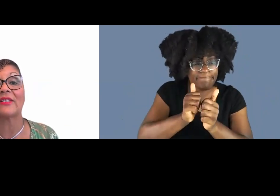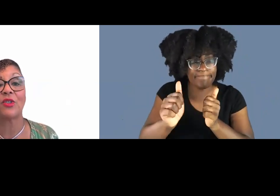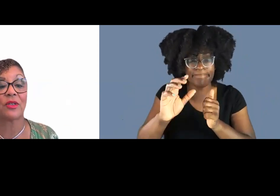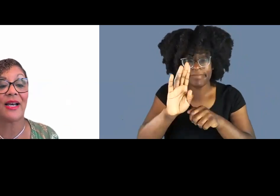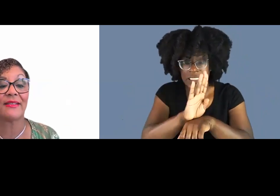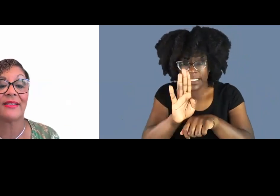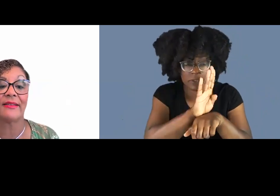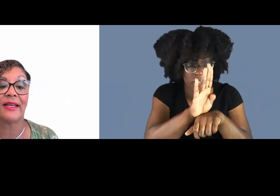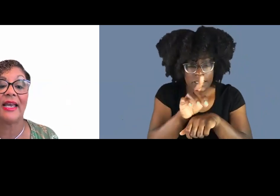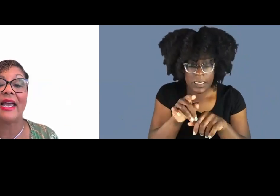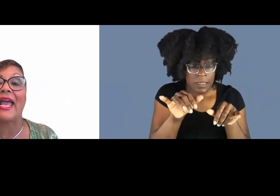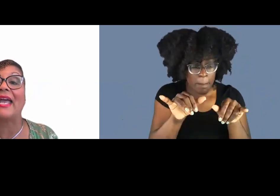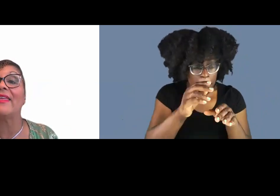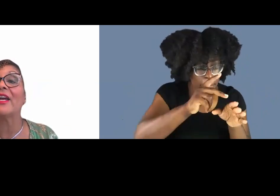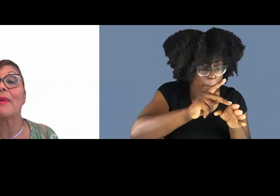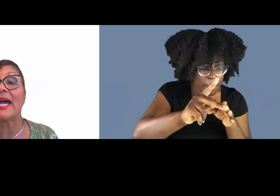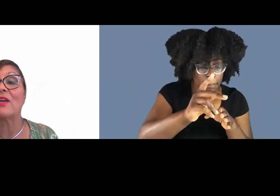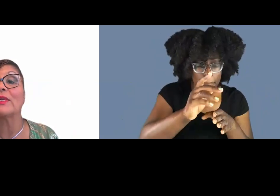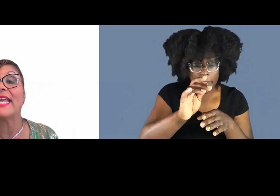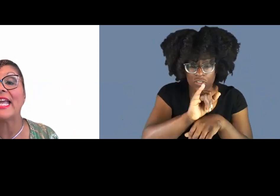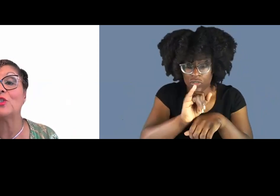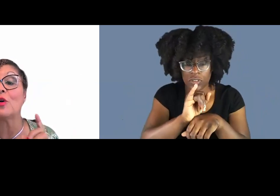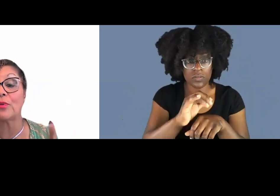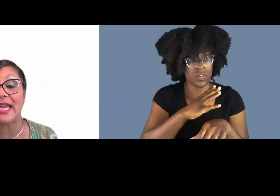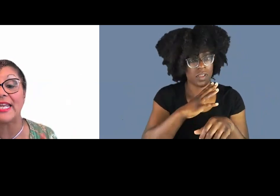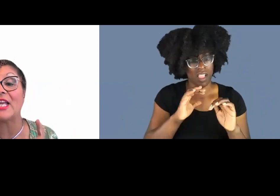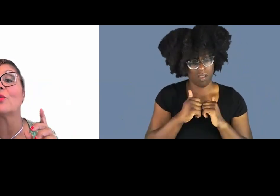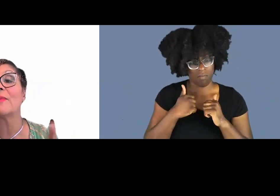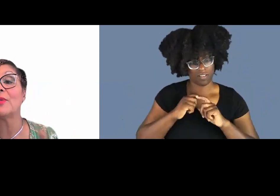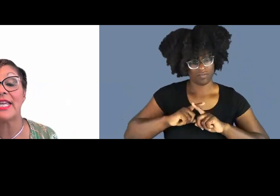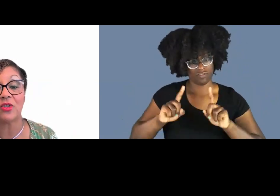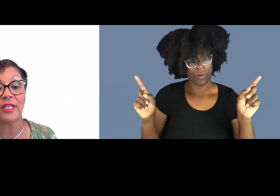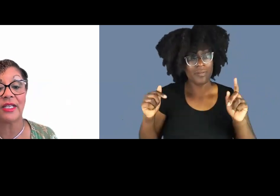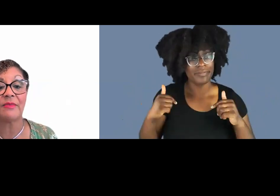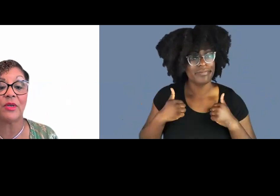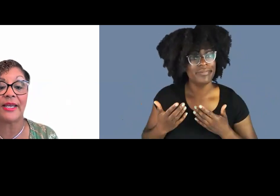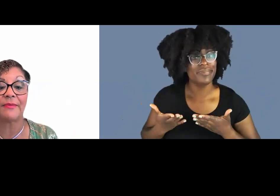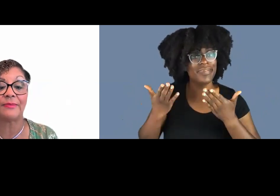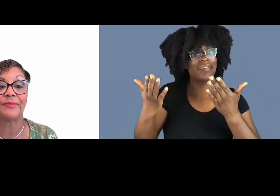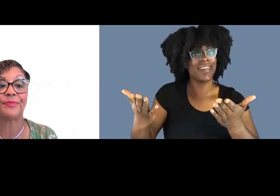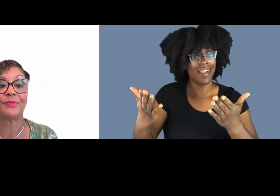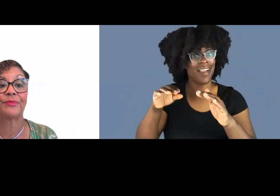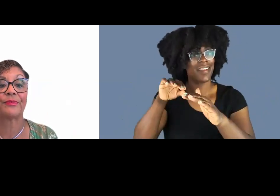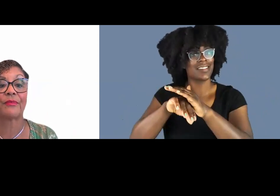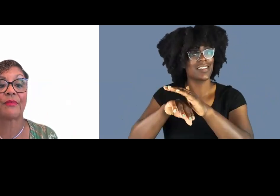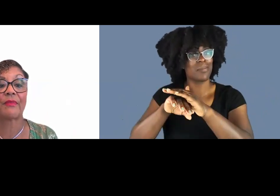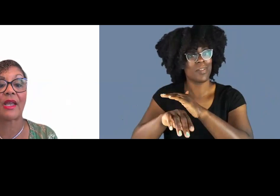can access your content. And thereby, it will enhance your brand and your reputation in the community.